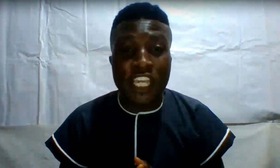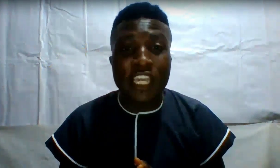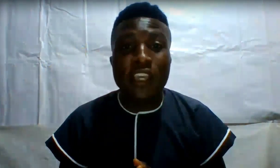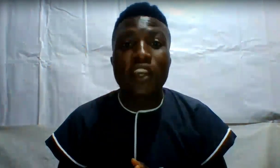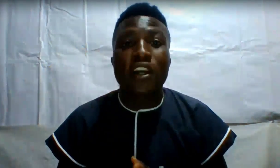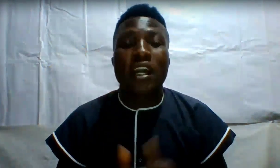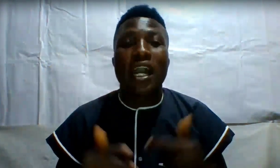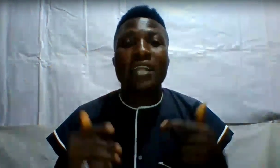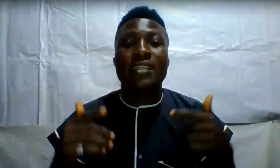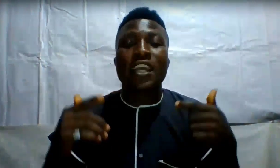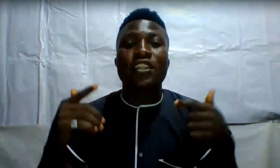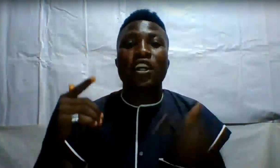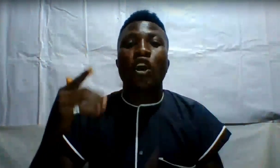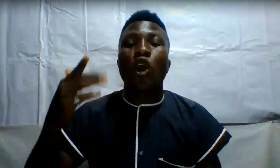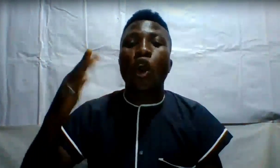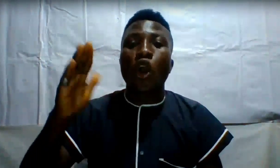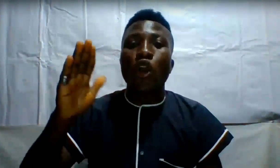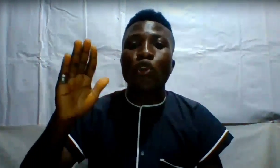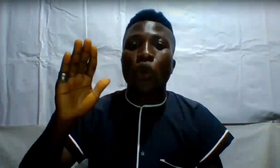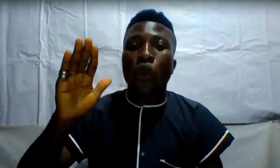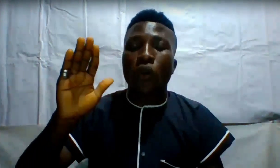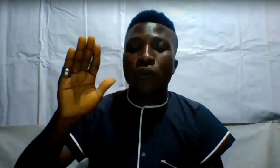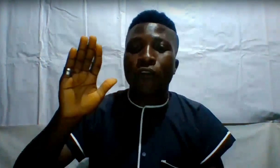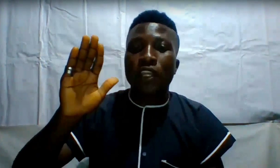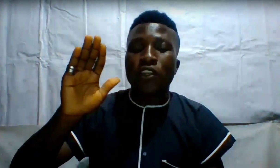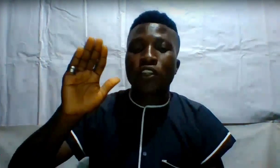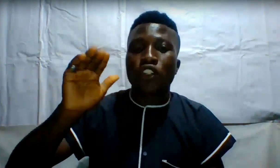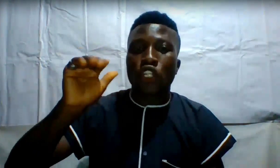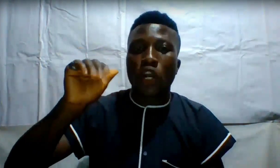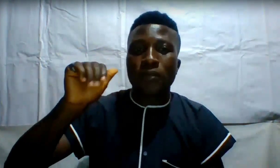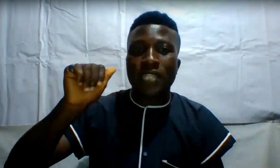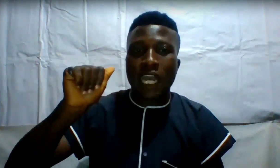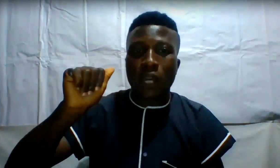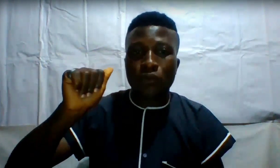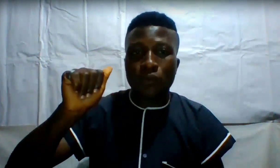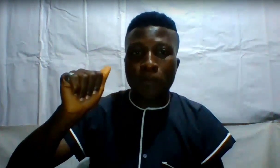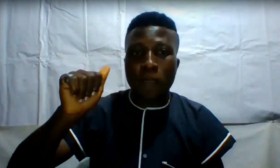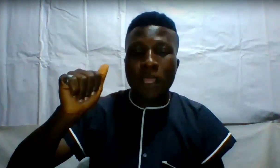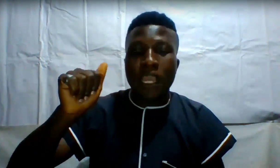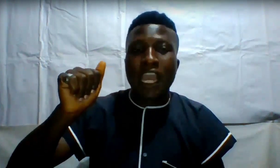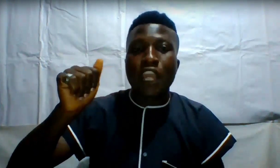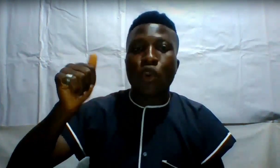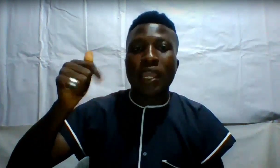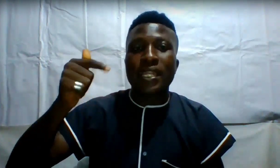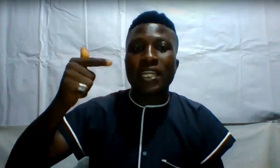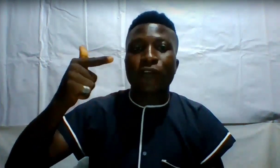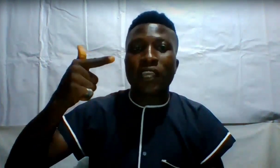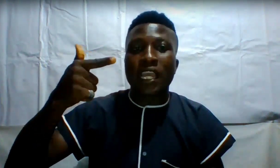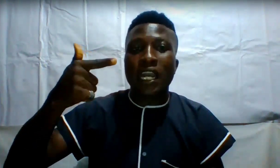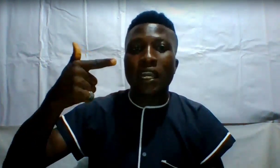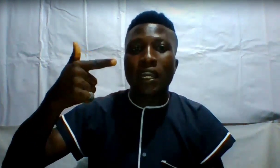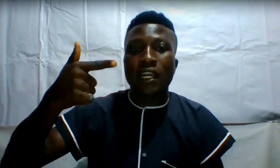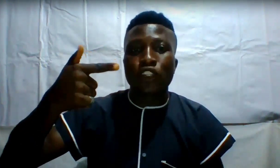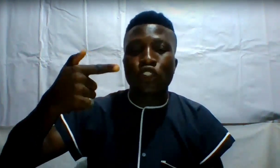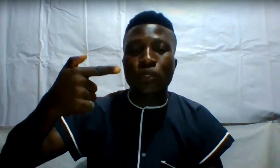said, all your fingers comes down and your index finger shoots out, pointing to your